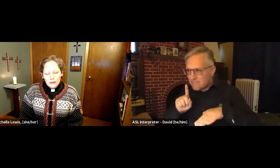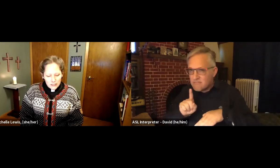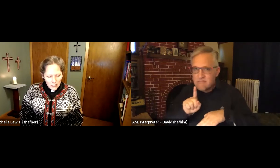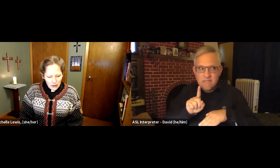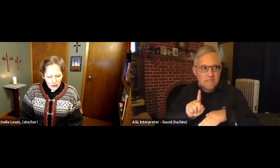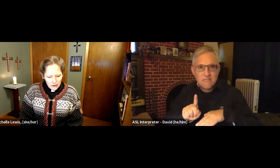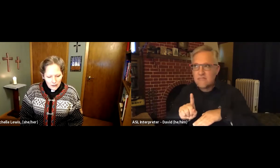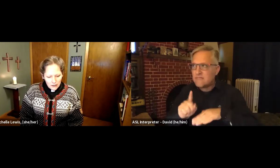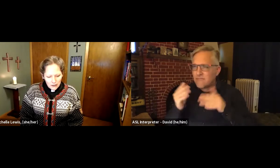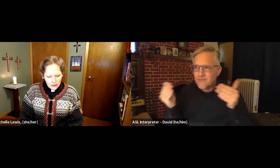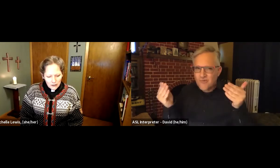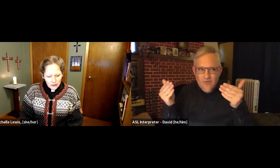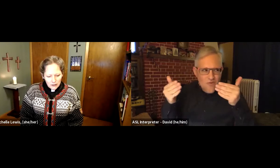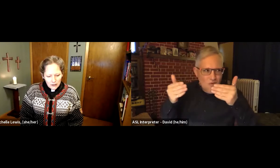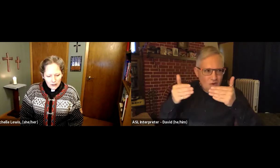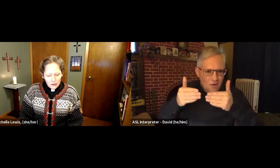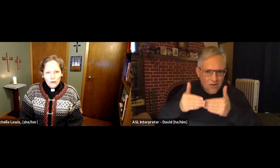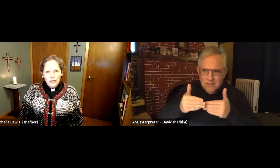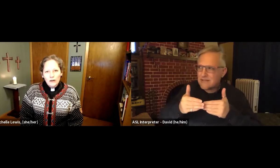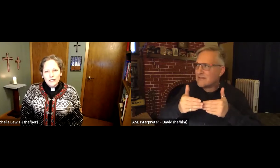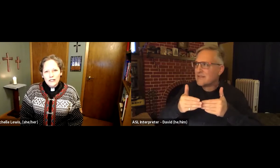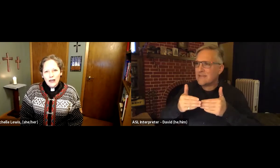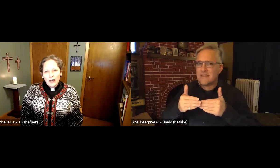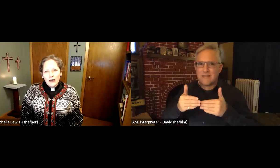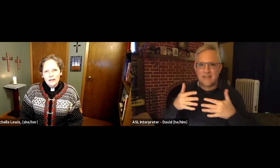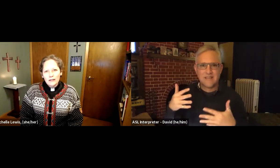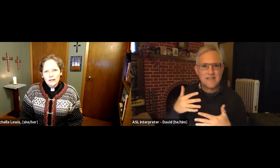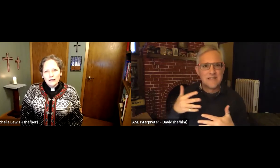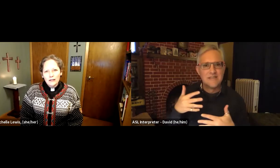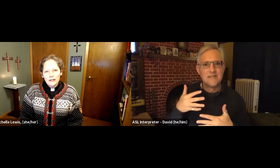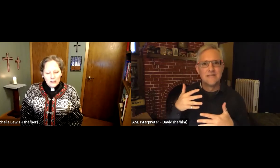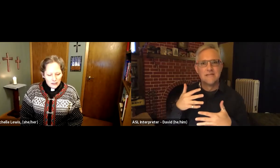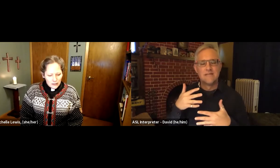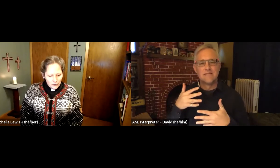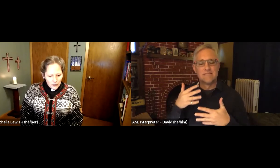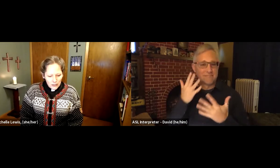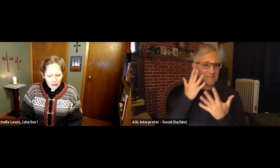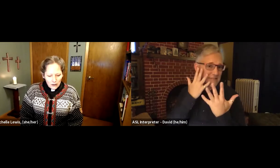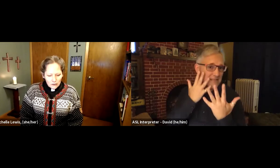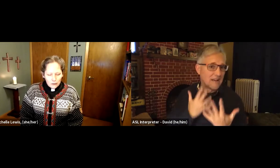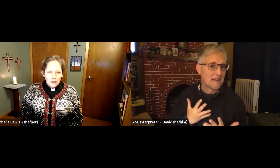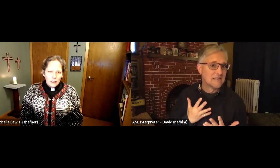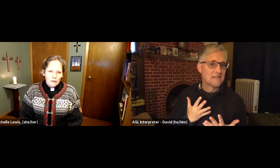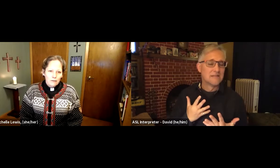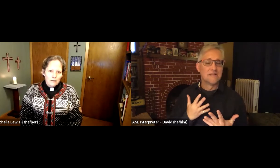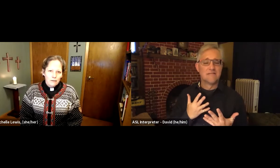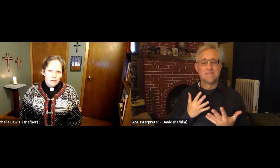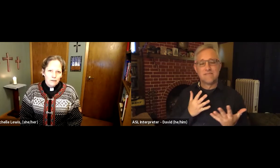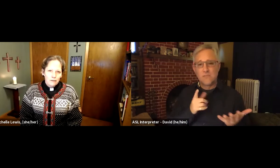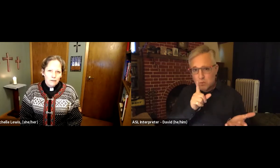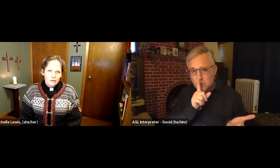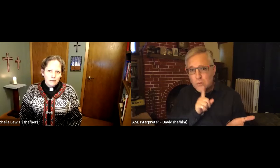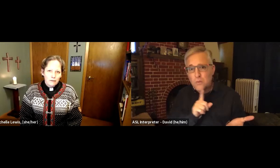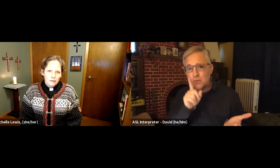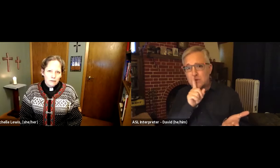We are scared. We are sad. We are lonely.